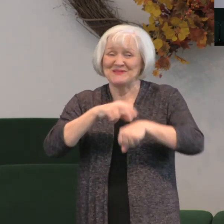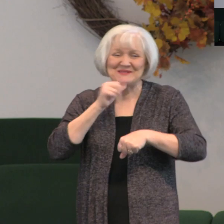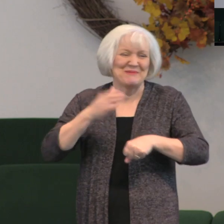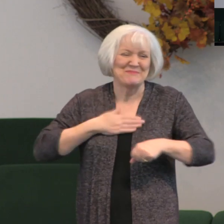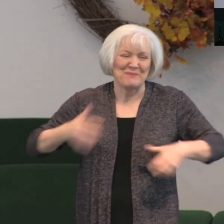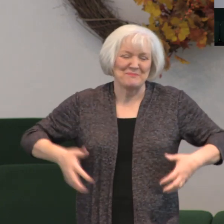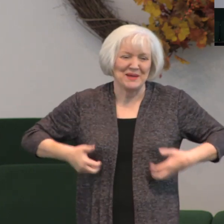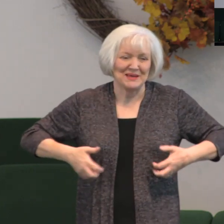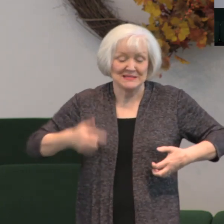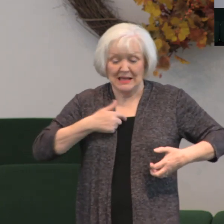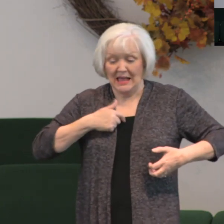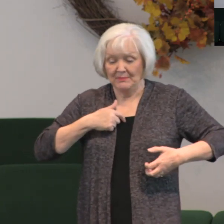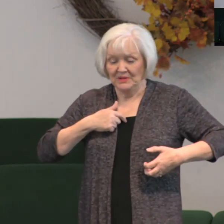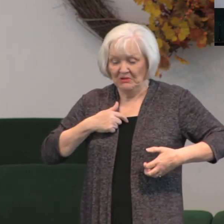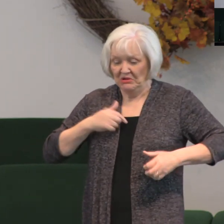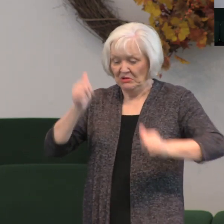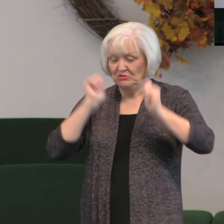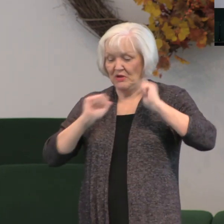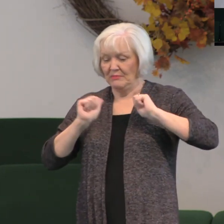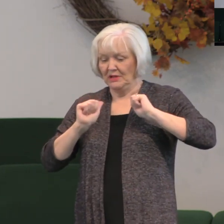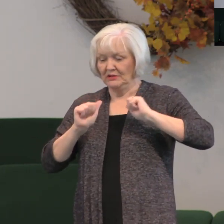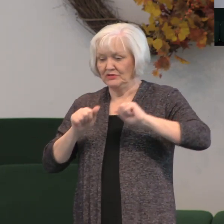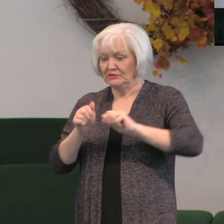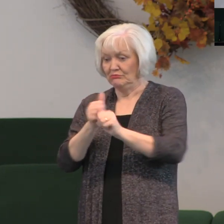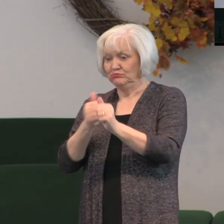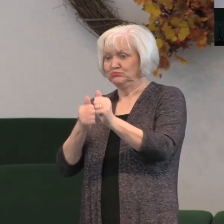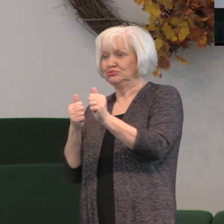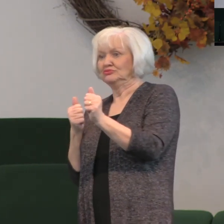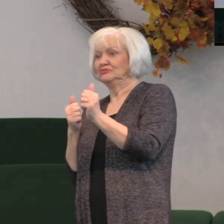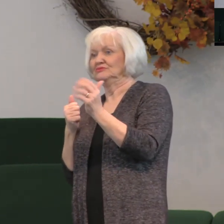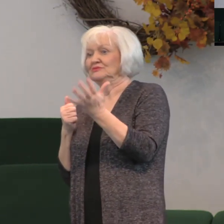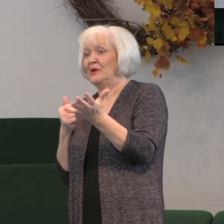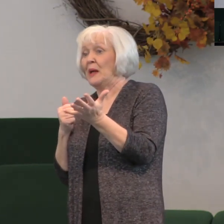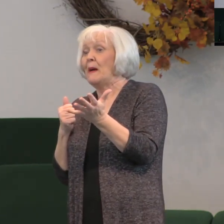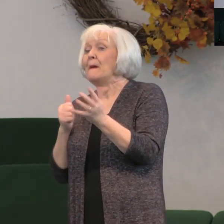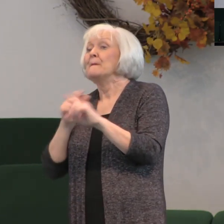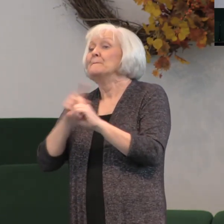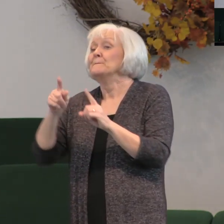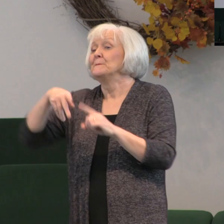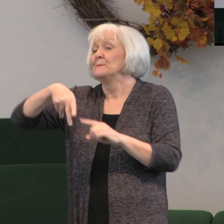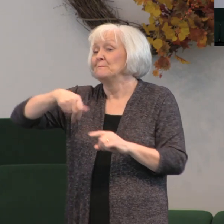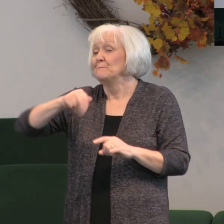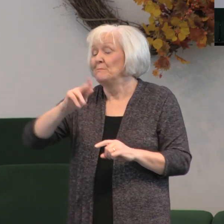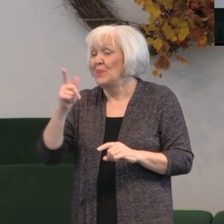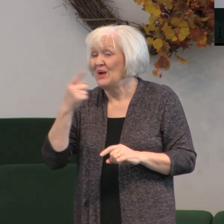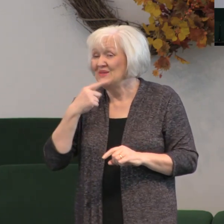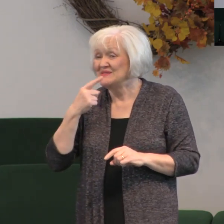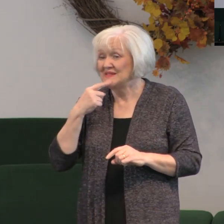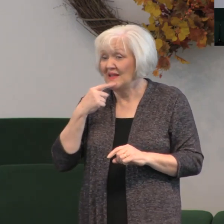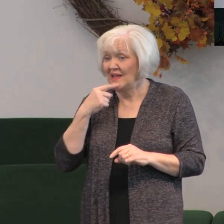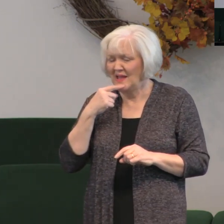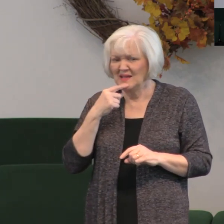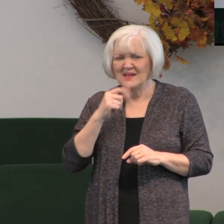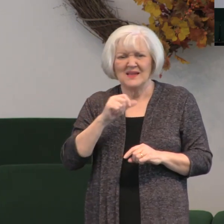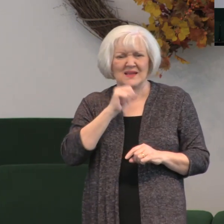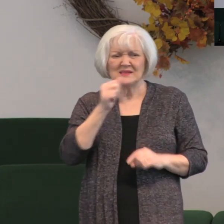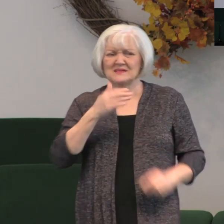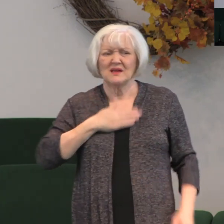from the drama but here here is something Paul said that it's not my wisdom